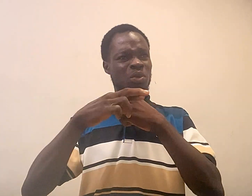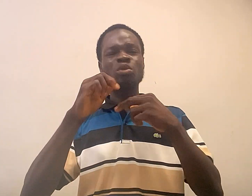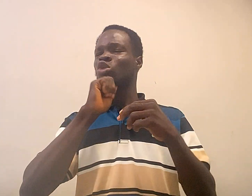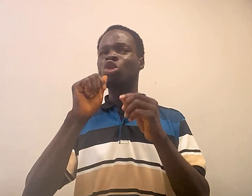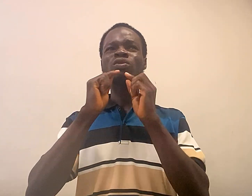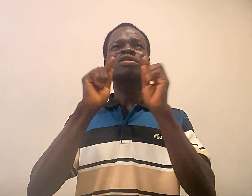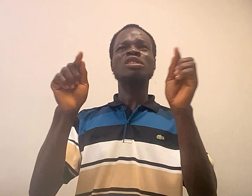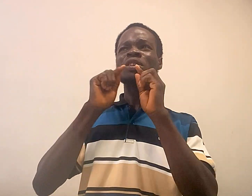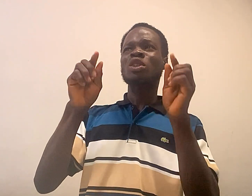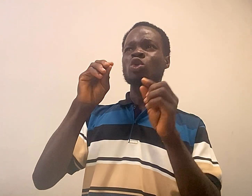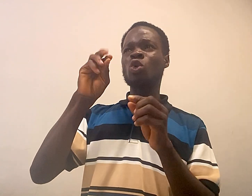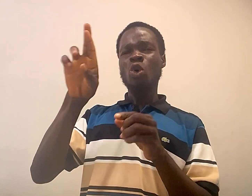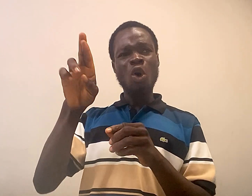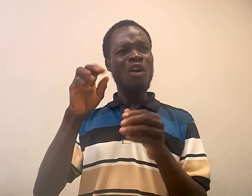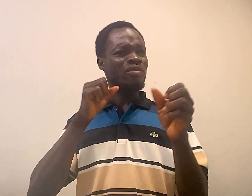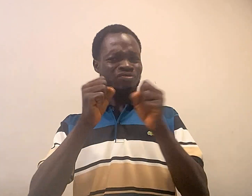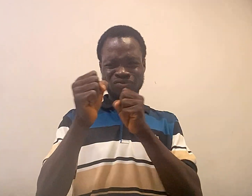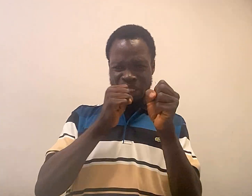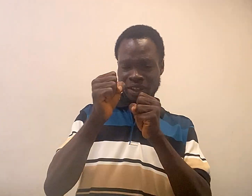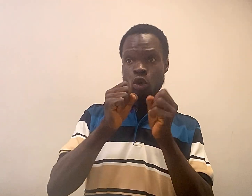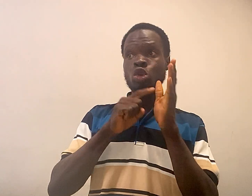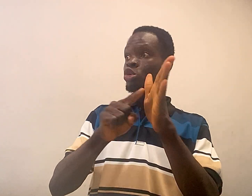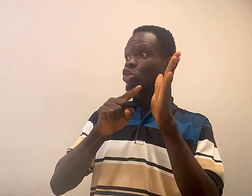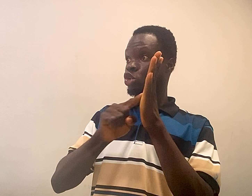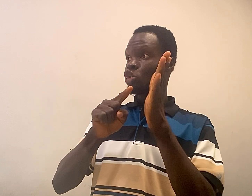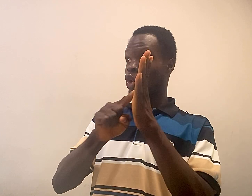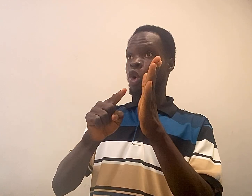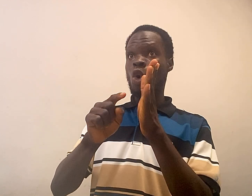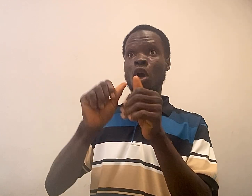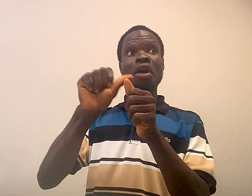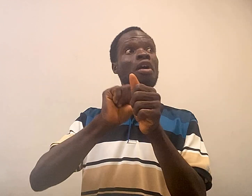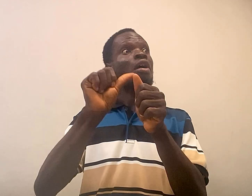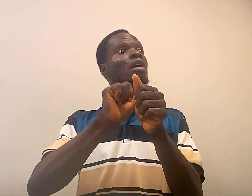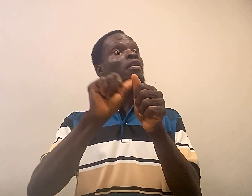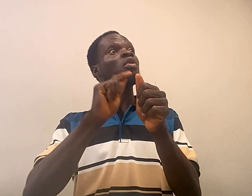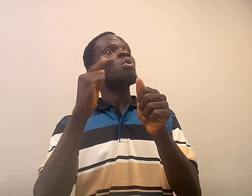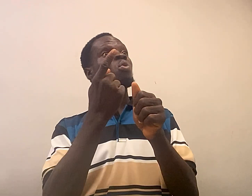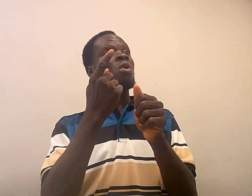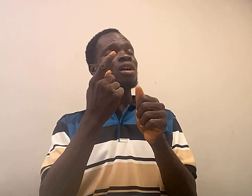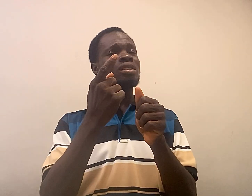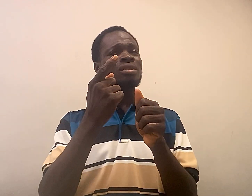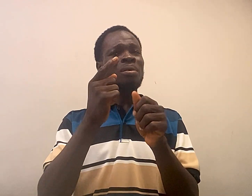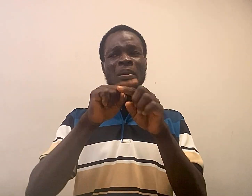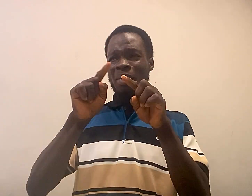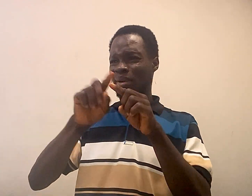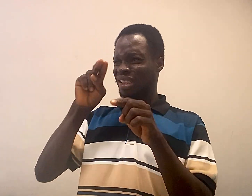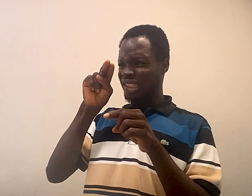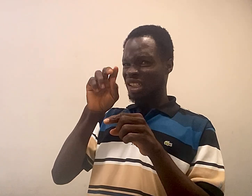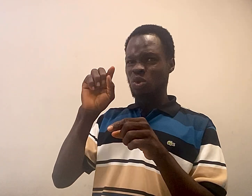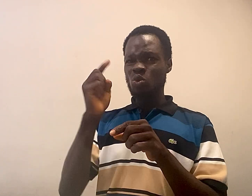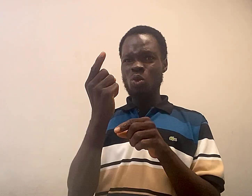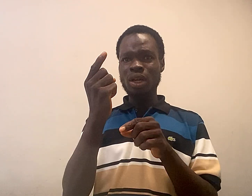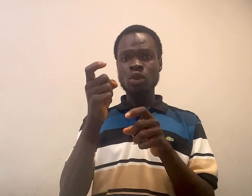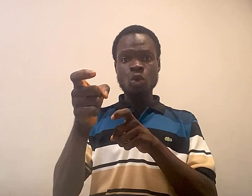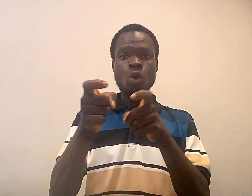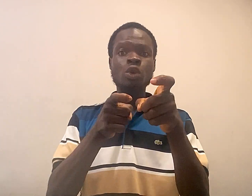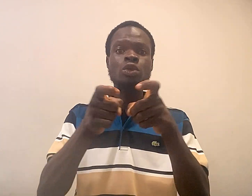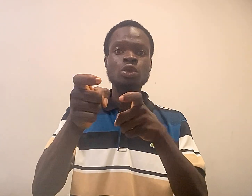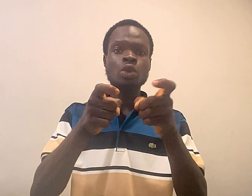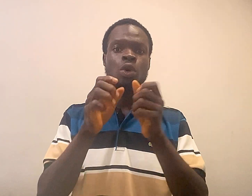fight, or prove anything to anyone. You only need one thing. Control. Control